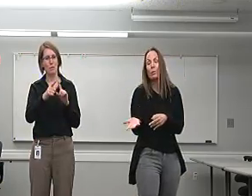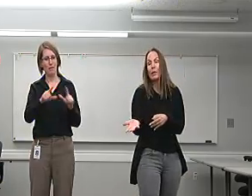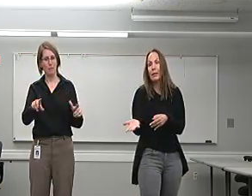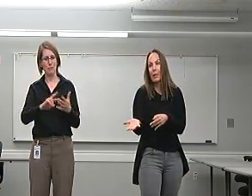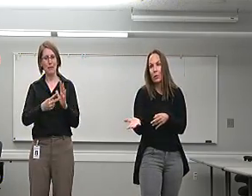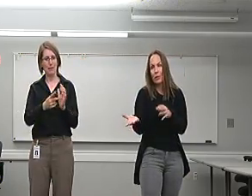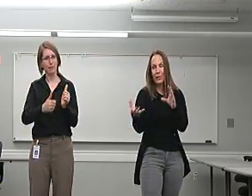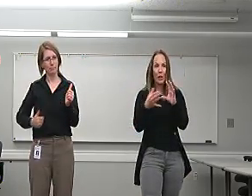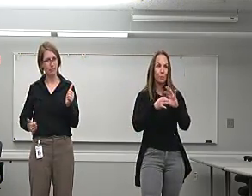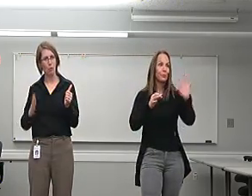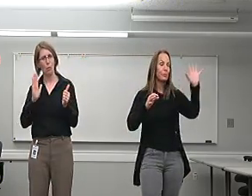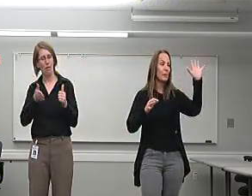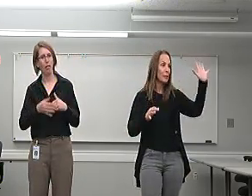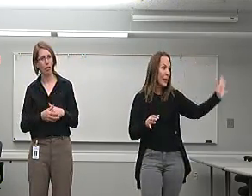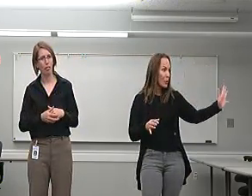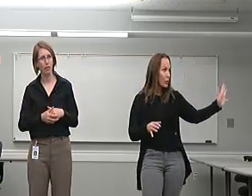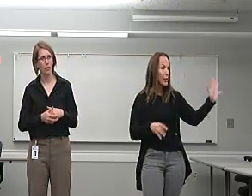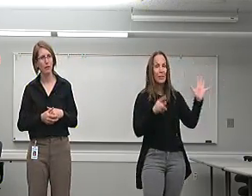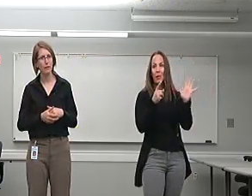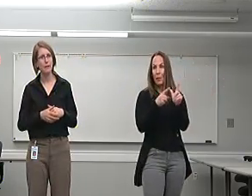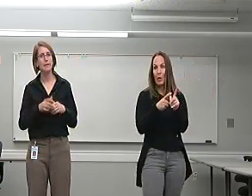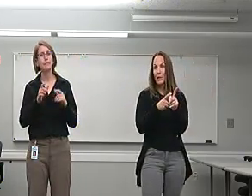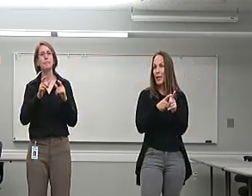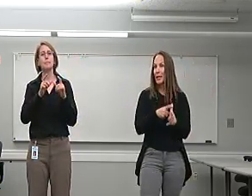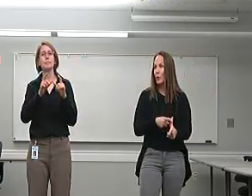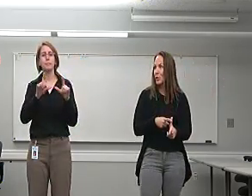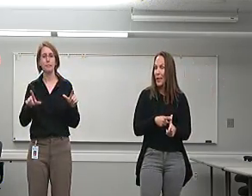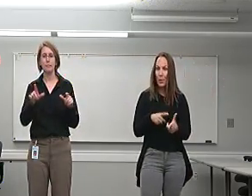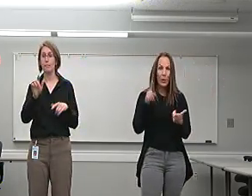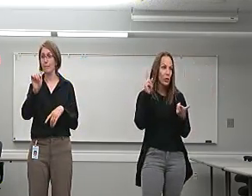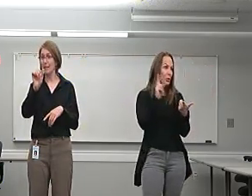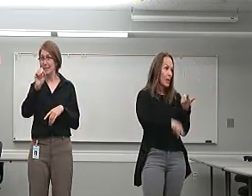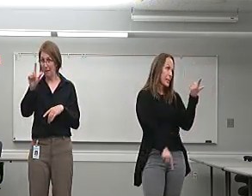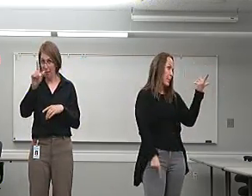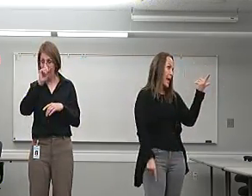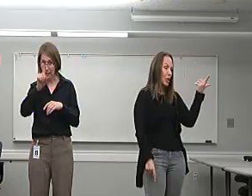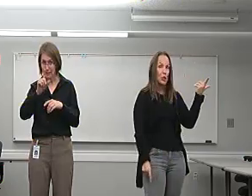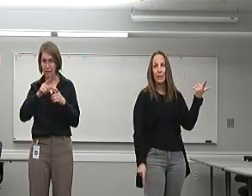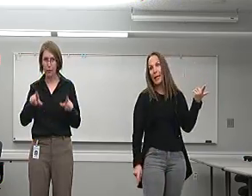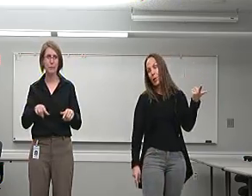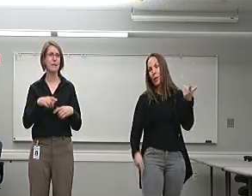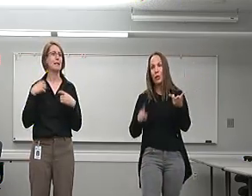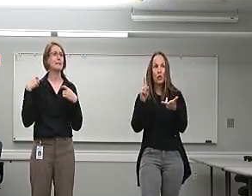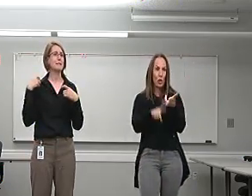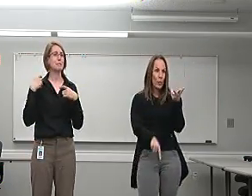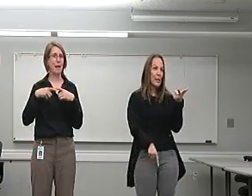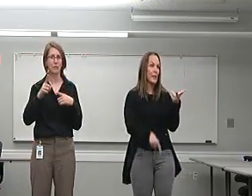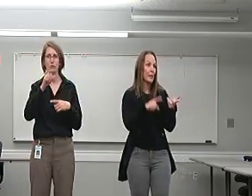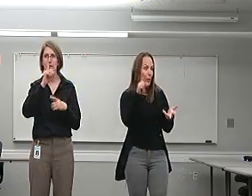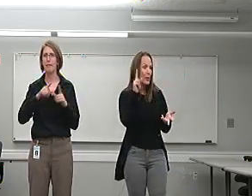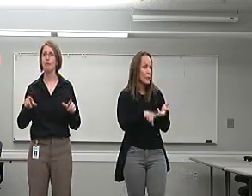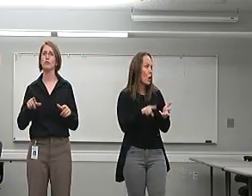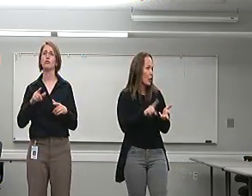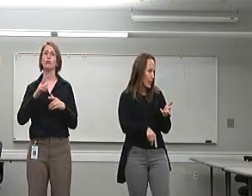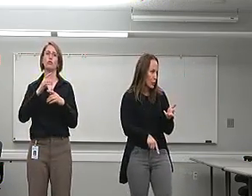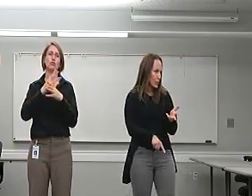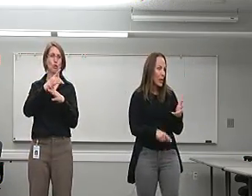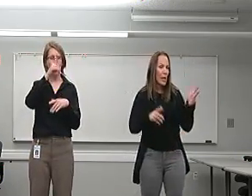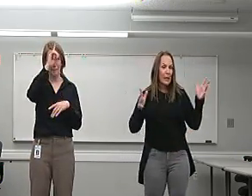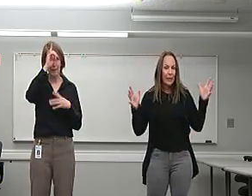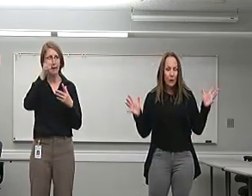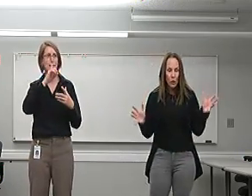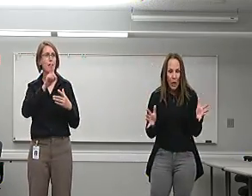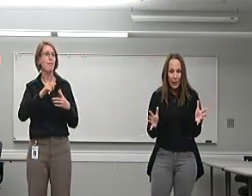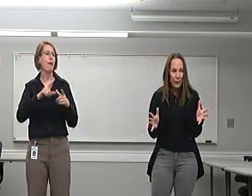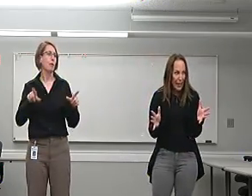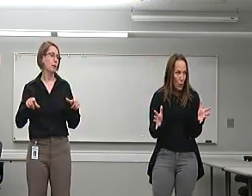So, languages, American Sign Language is a language, Spanish is a language, German is a language, these are all languages. Give your child